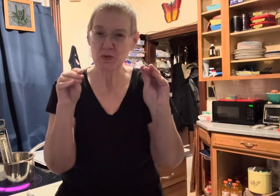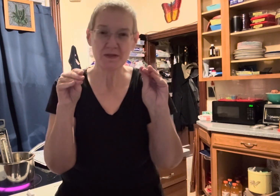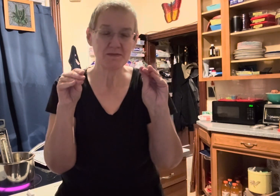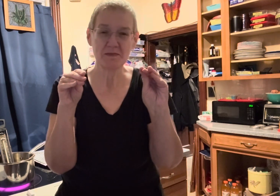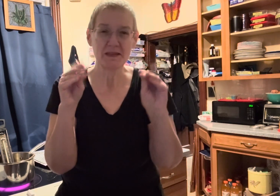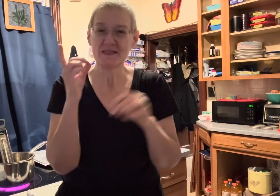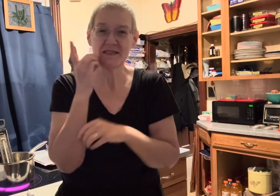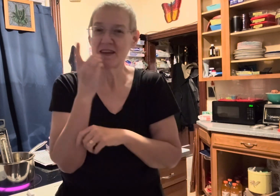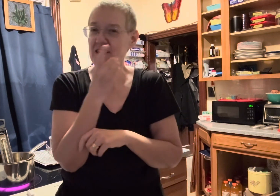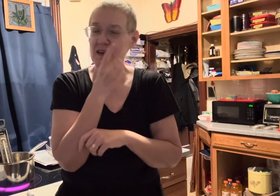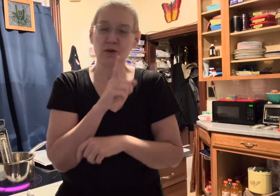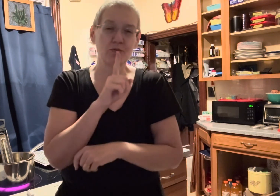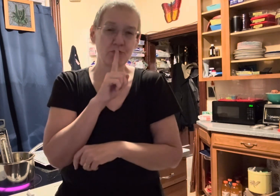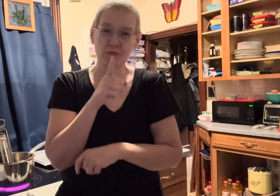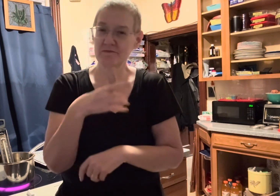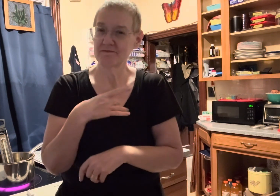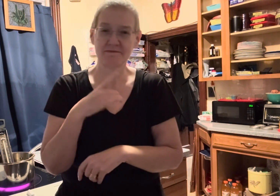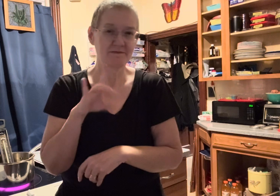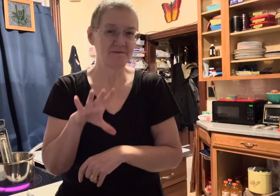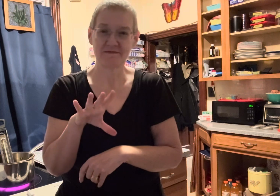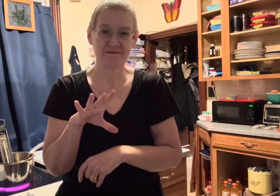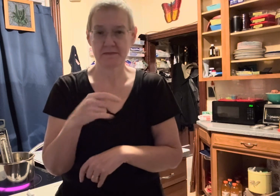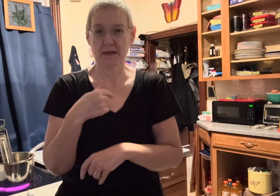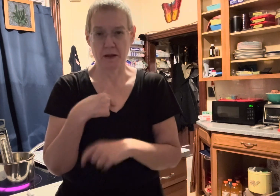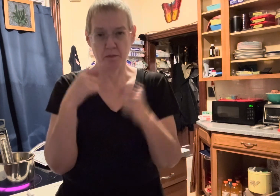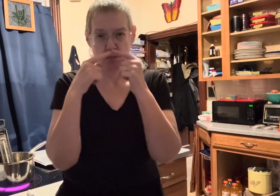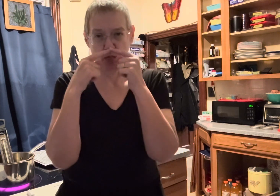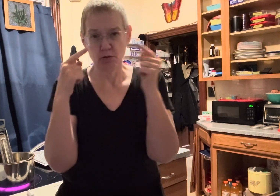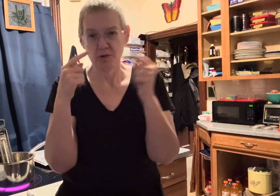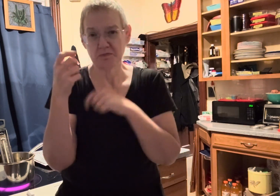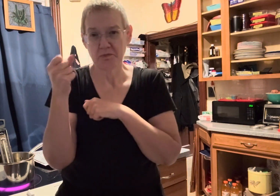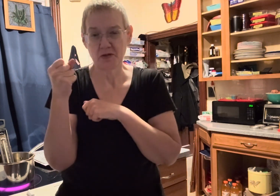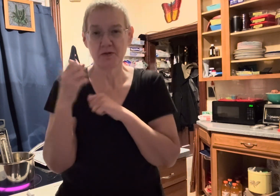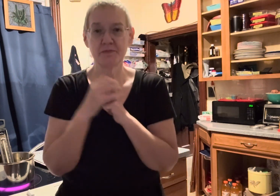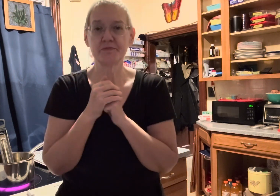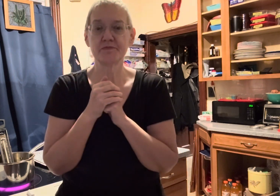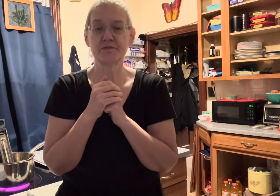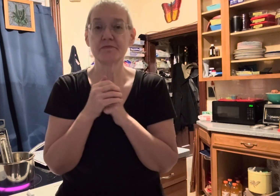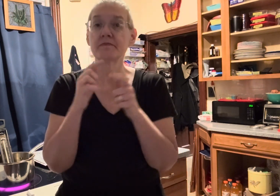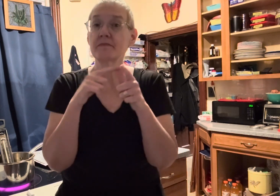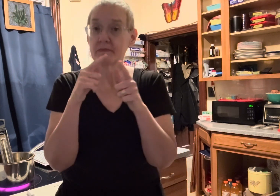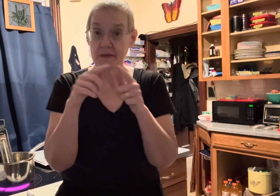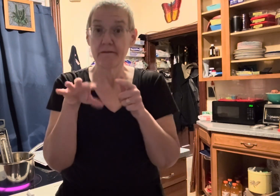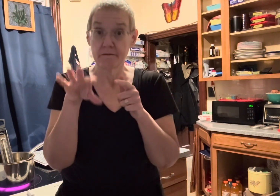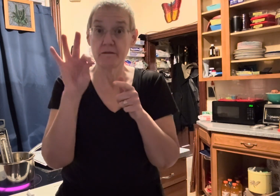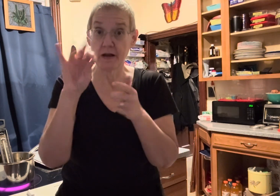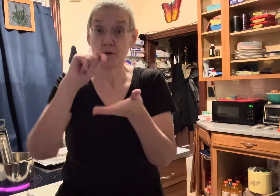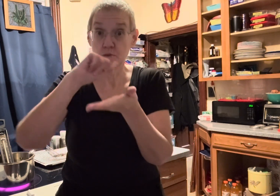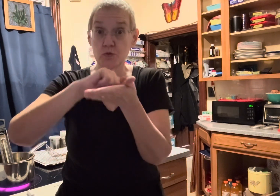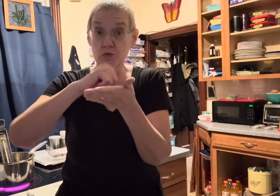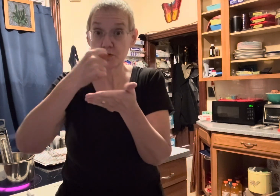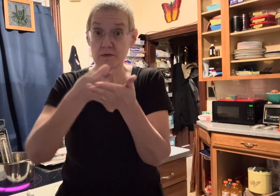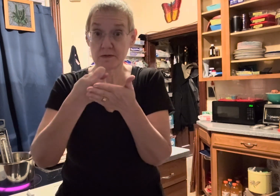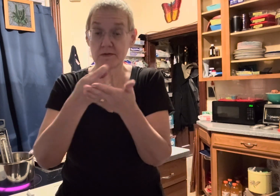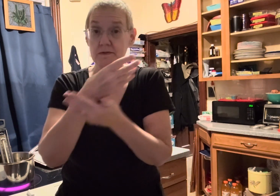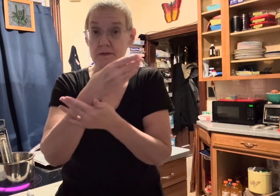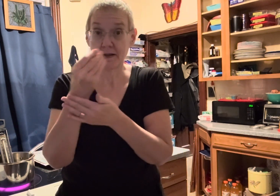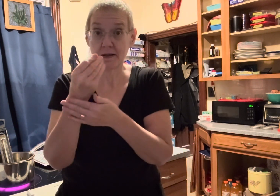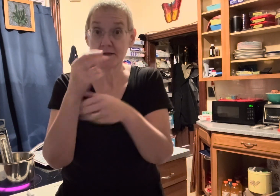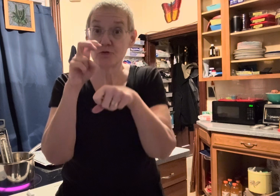like Walmart. But Dale really doesn't like them. I'm allergic to milk too. Then we